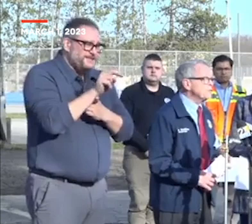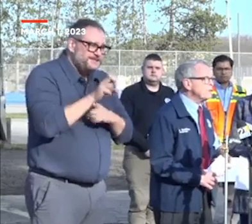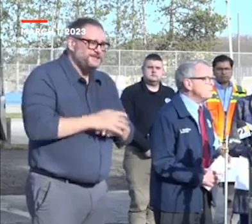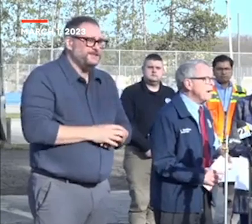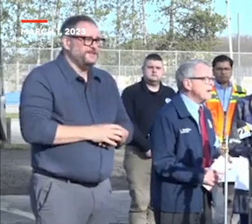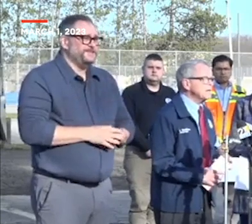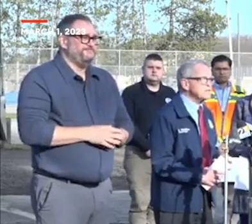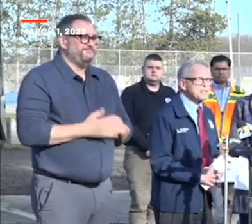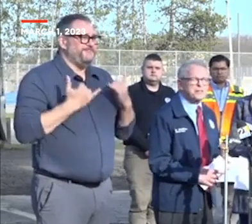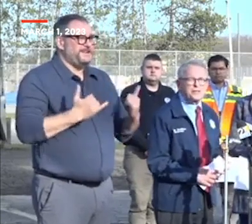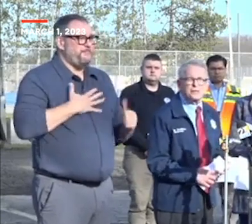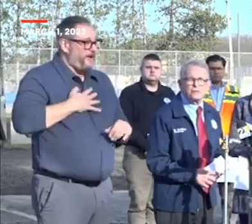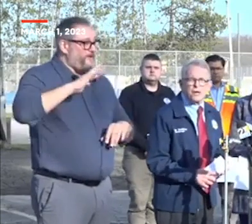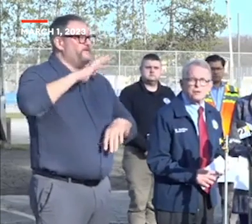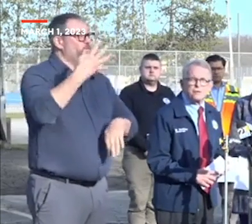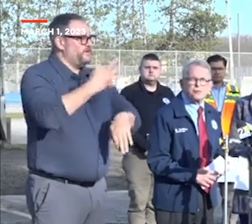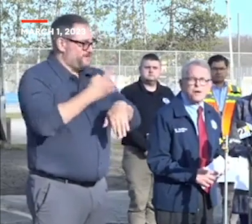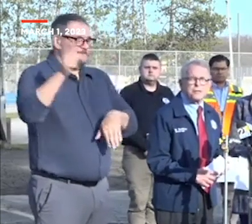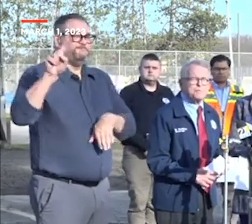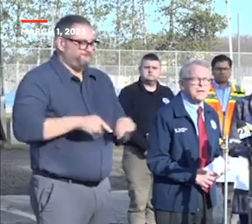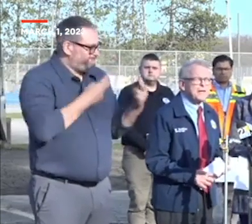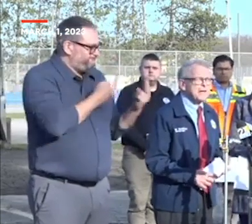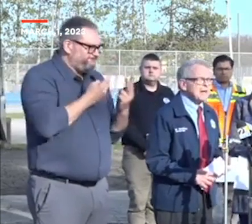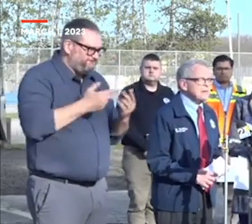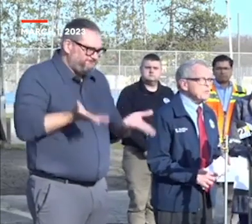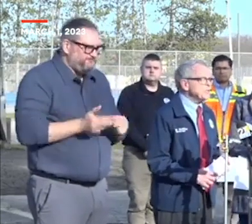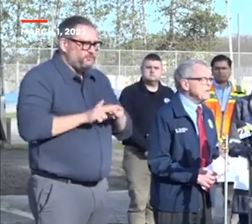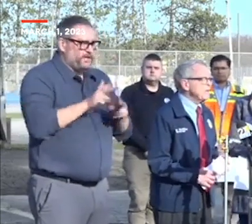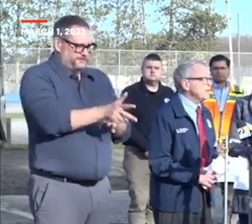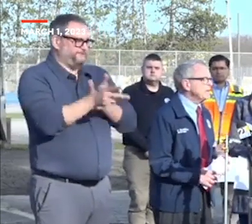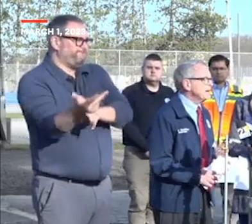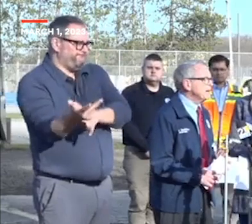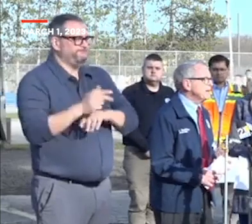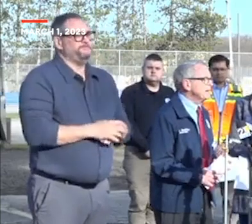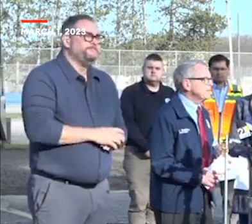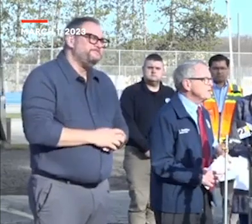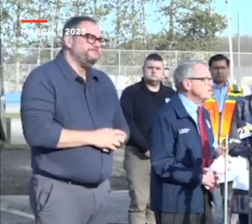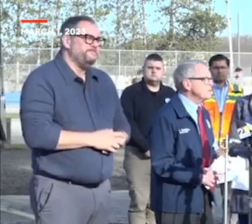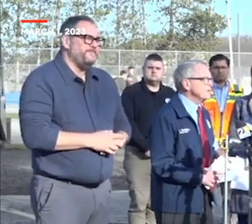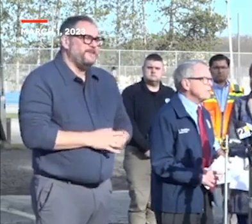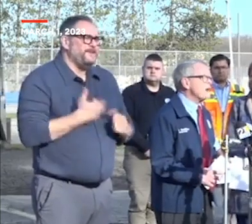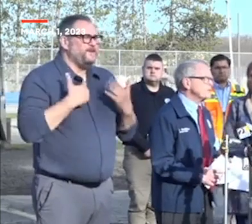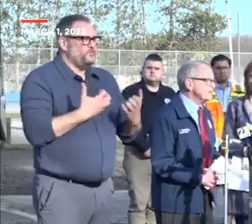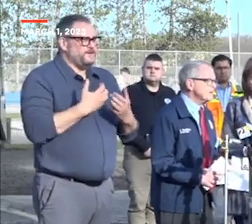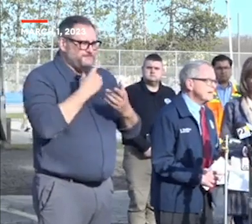fourth trip back since the rail derailment. And I just want to say that I